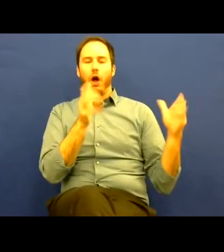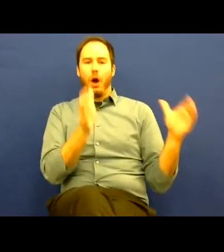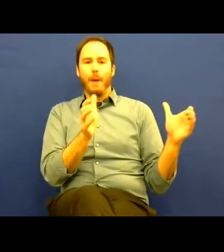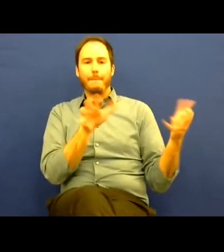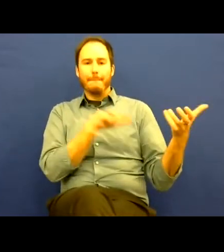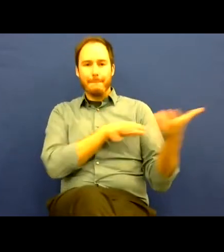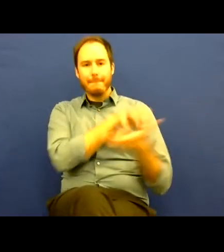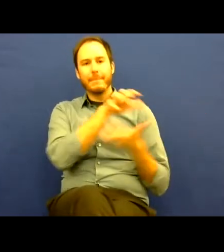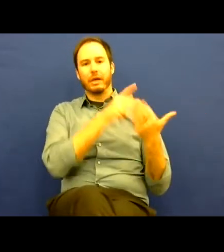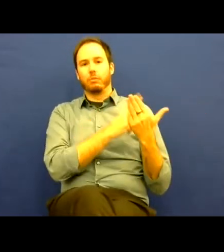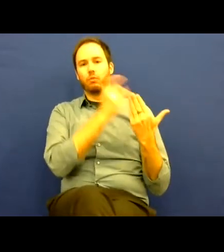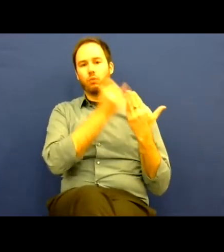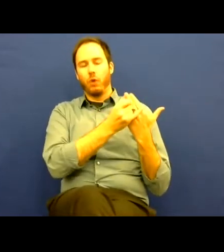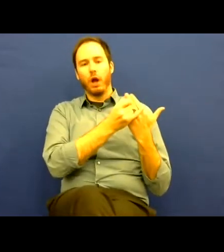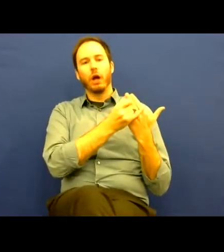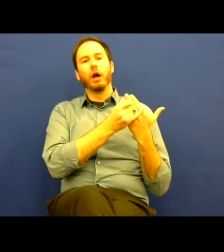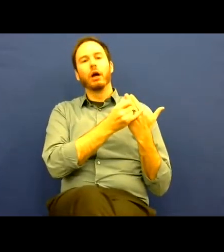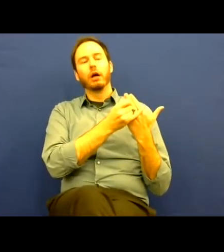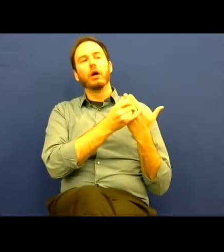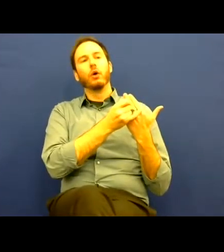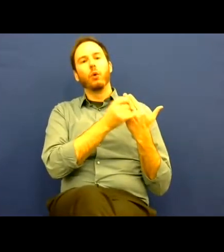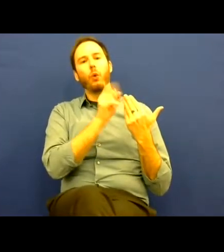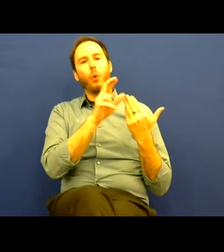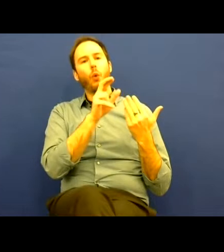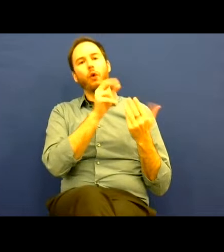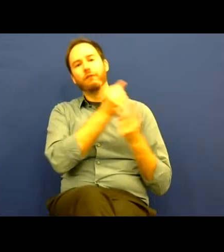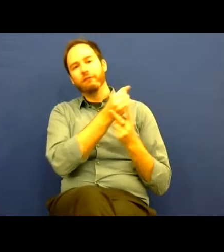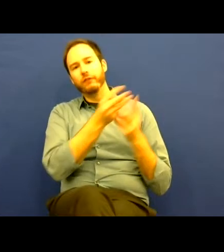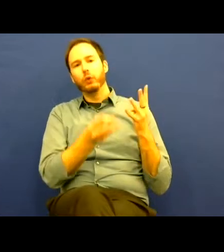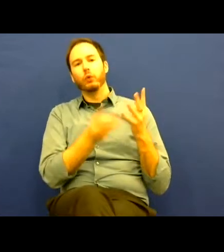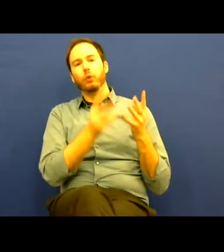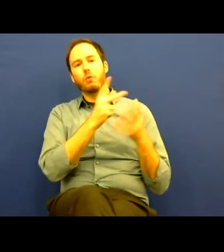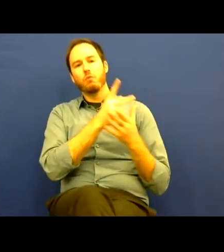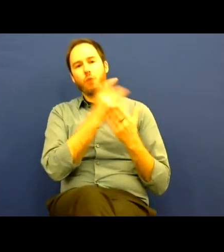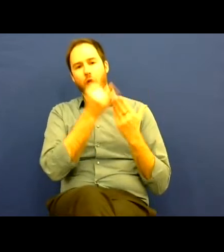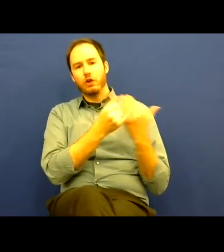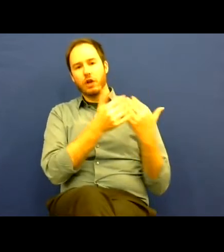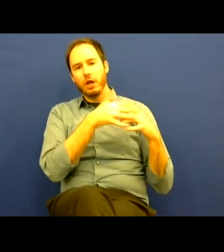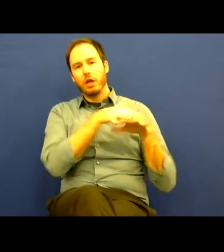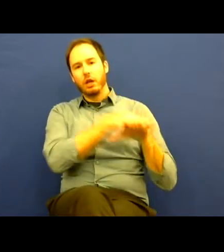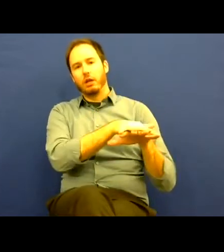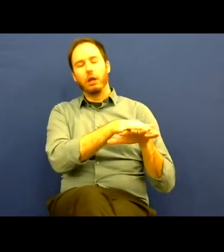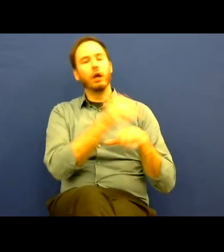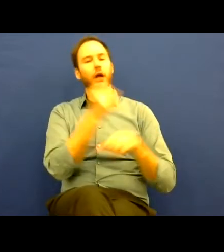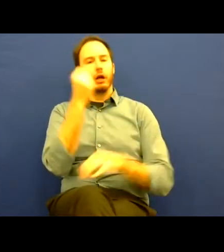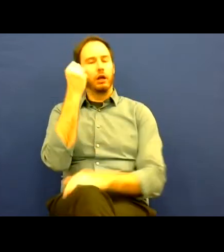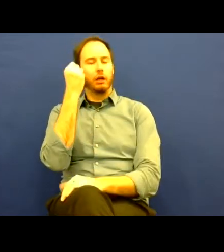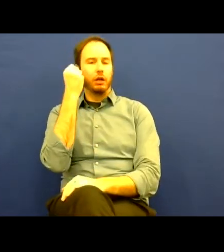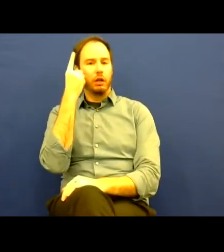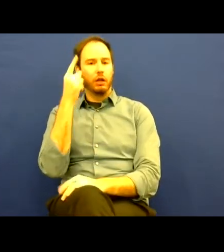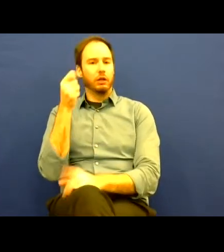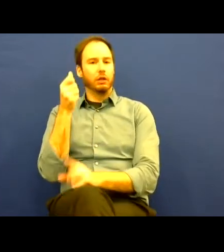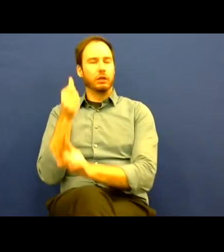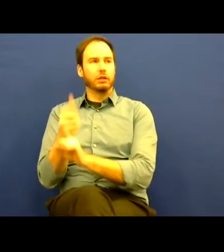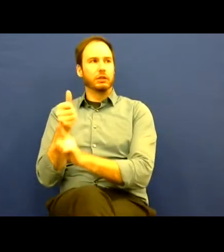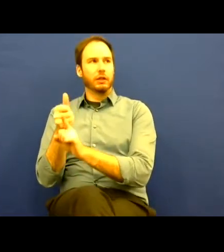potentially one large project or a couple projects that are integrated together. It doesn't,